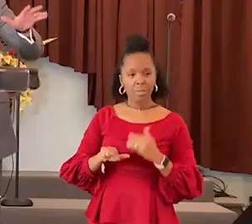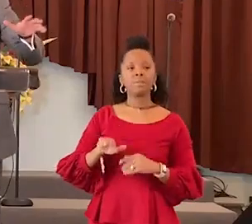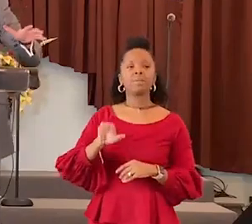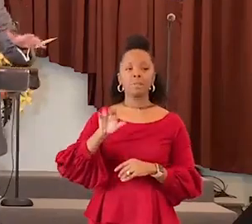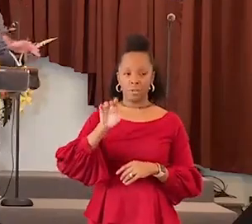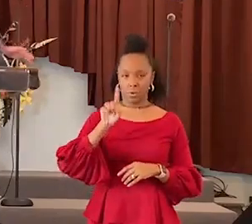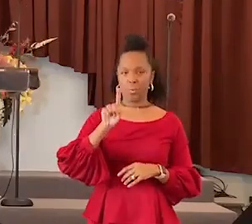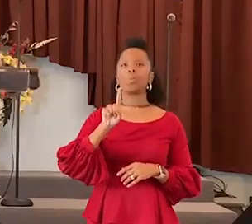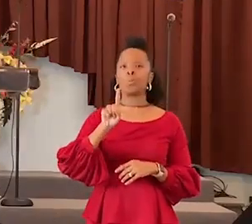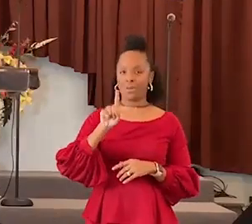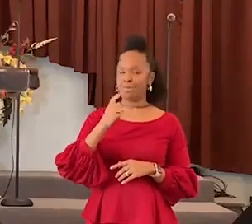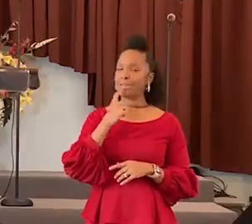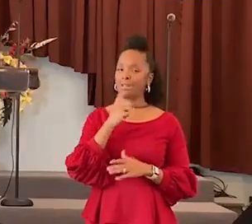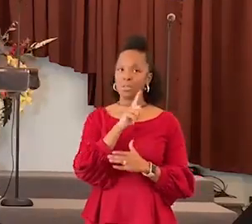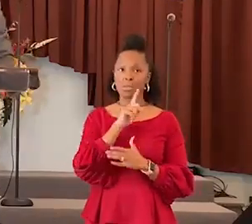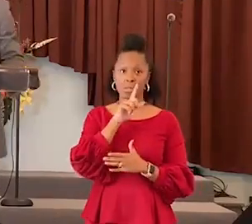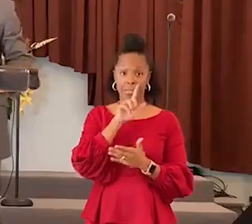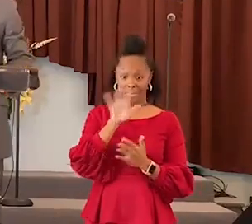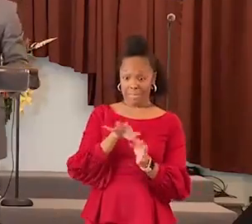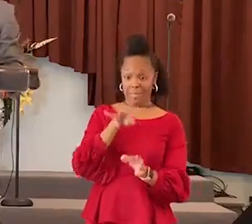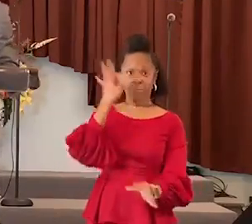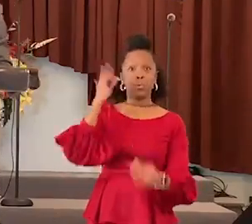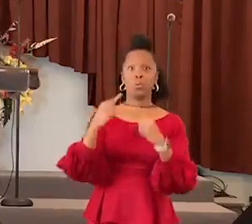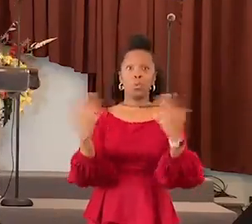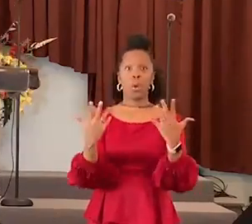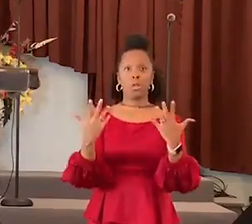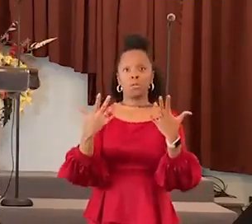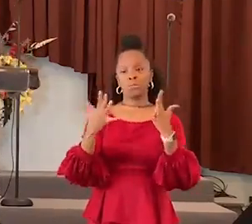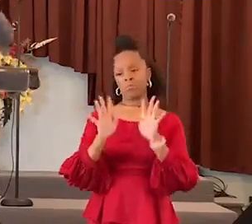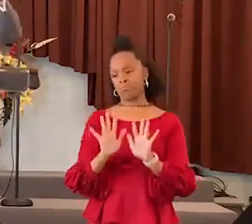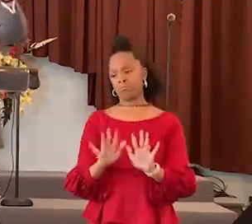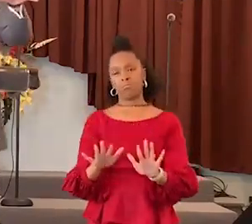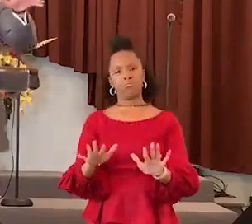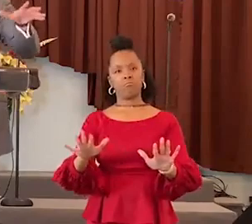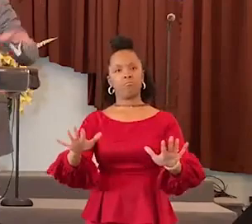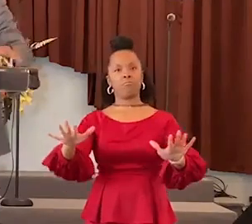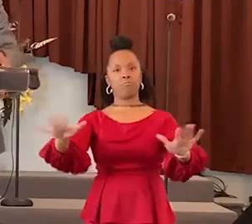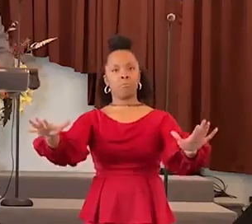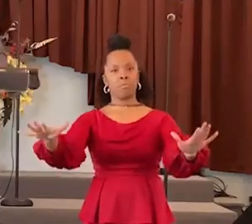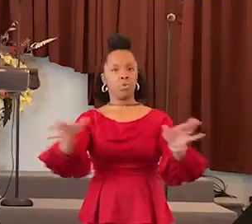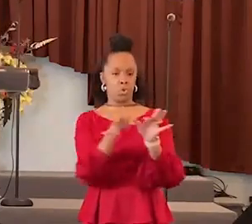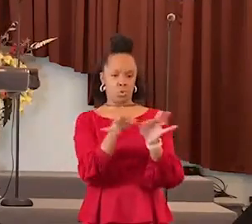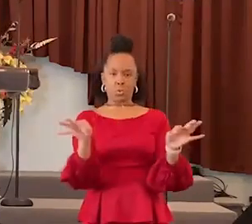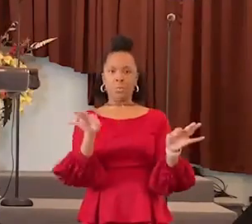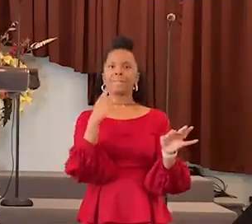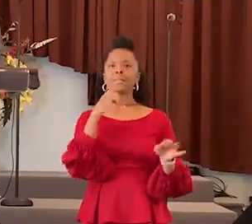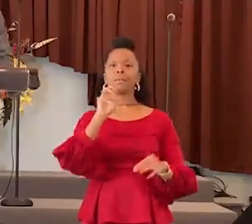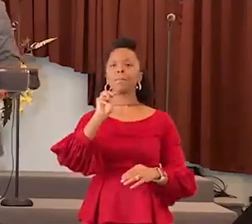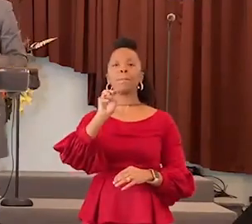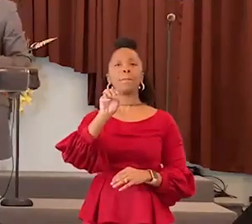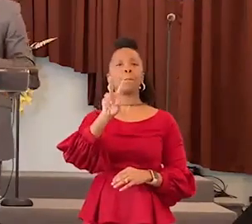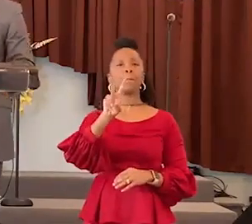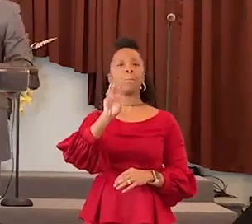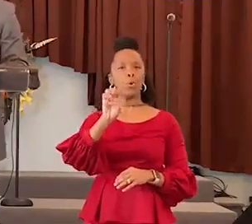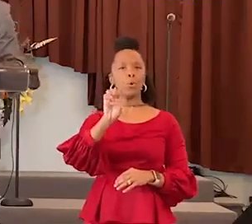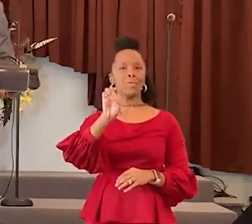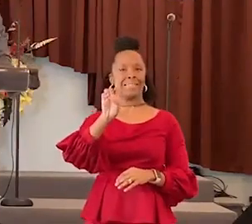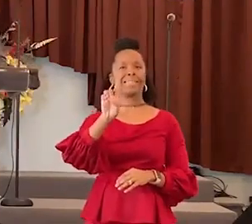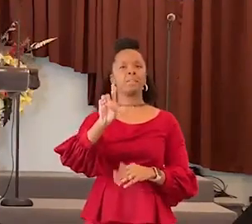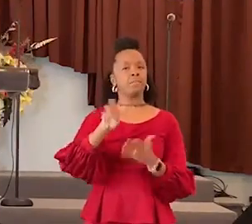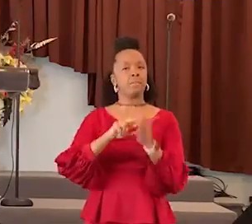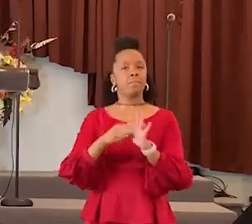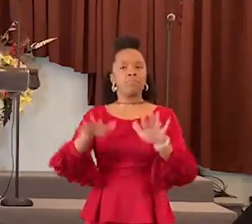hovered. All over the face of the waters. In other words, it rested over the earth until God the